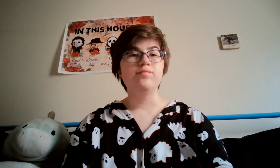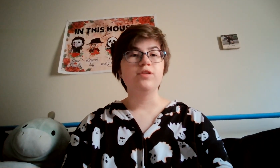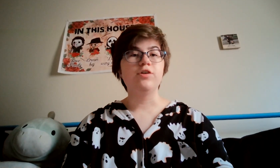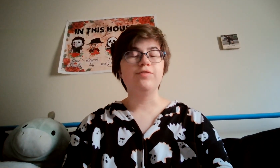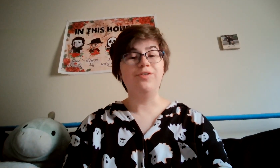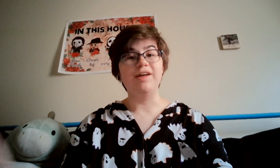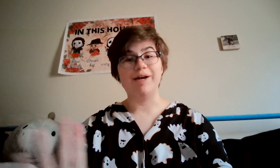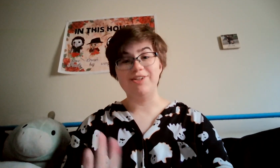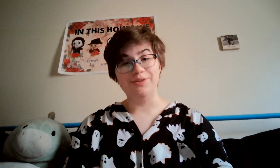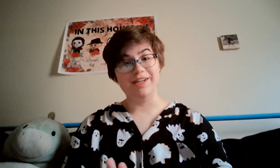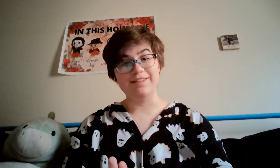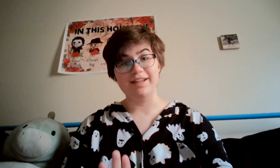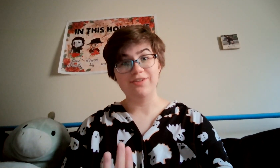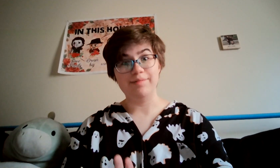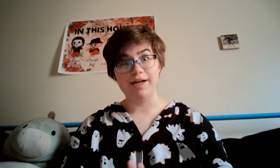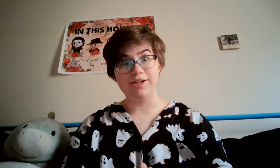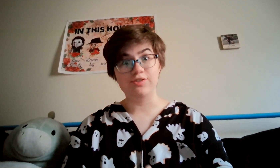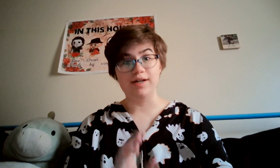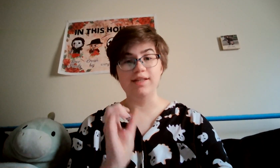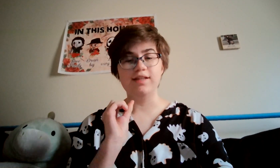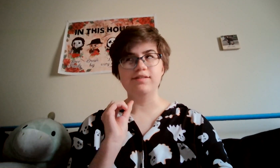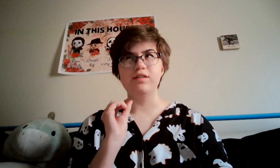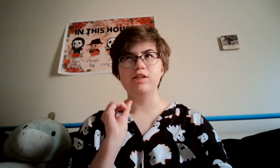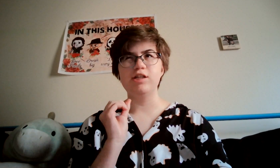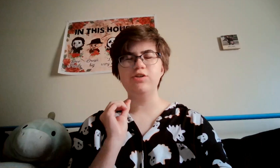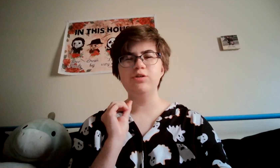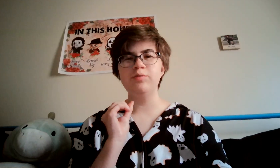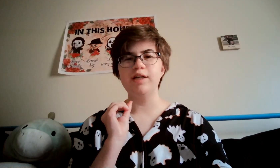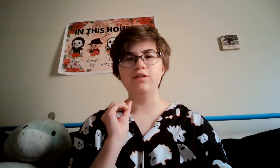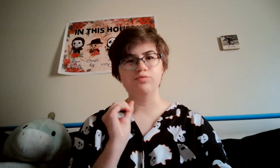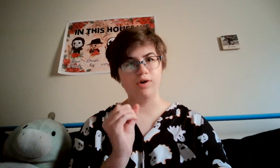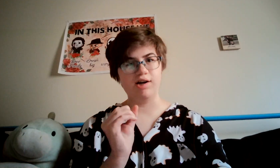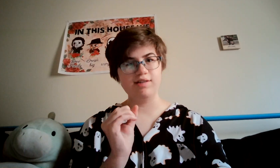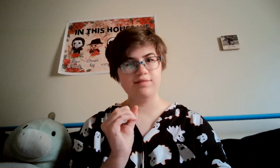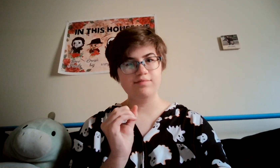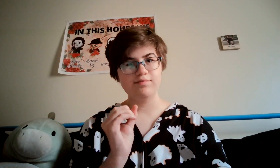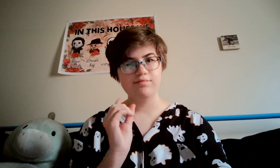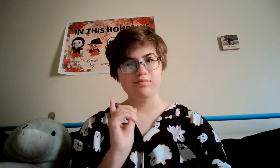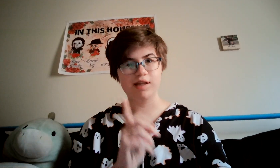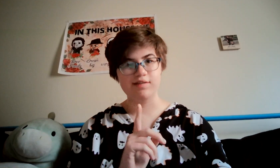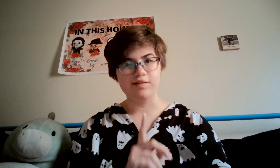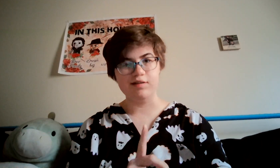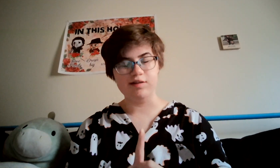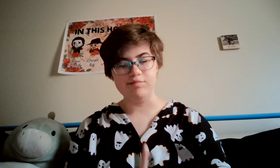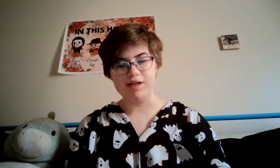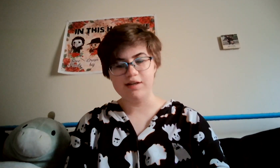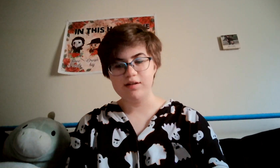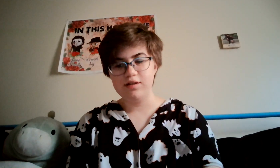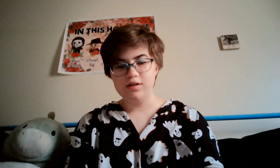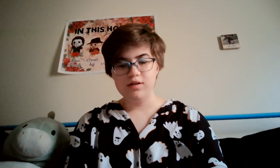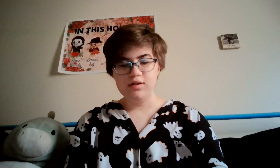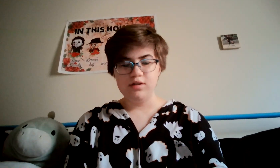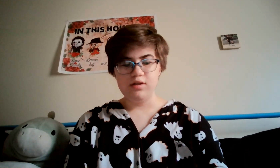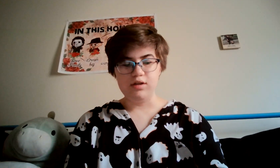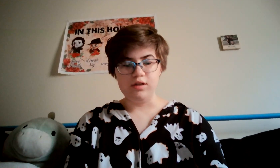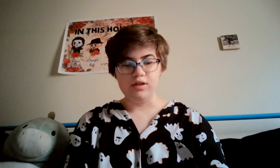Her full name, I don't know how to say it, so I'm not going to try, is She Who Arranges Rocks. That's the meaning. She